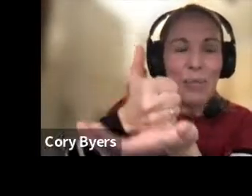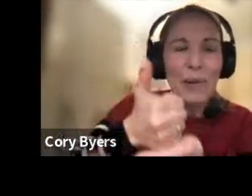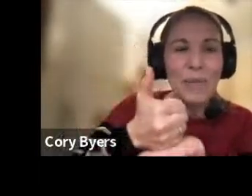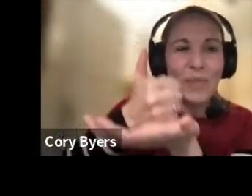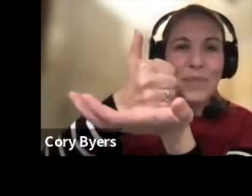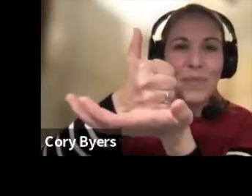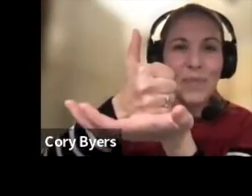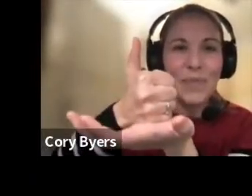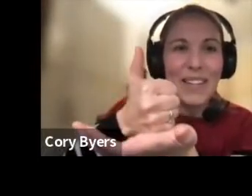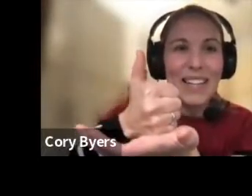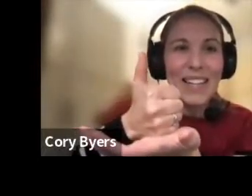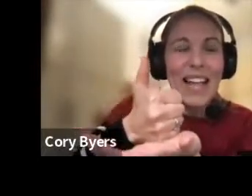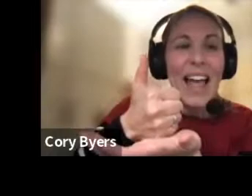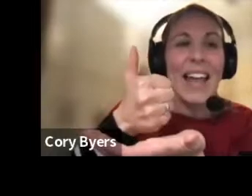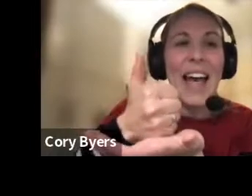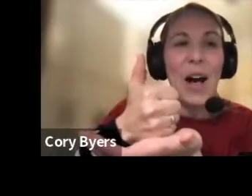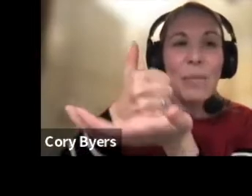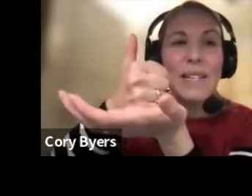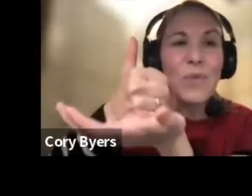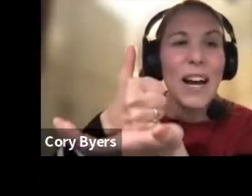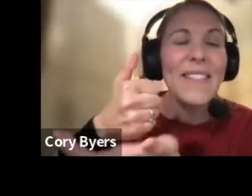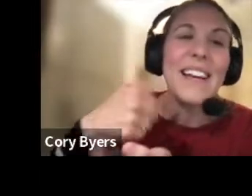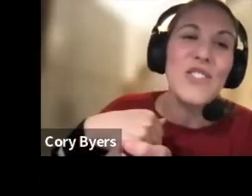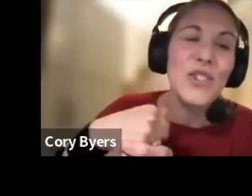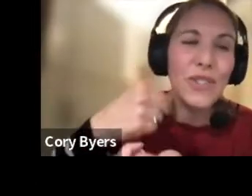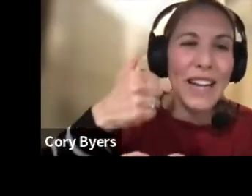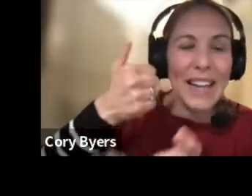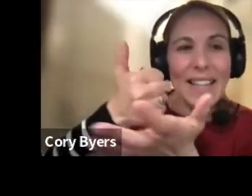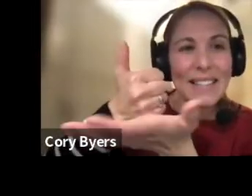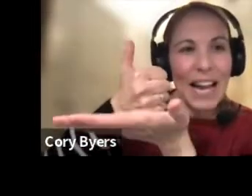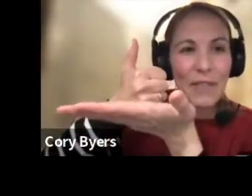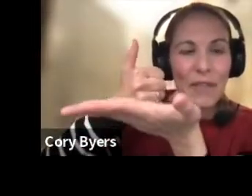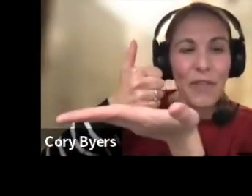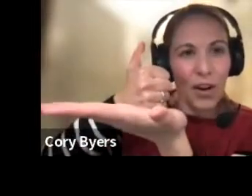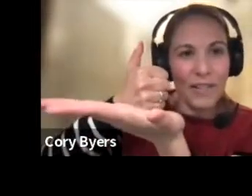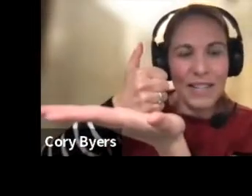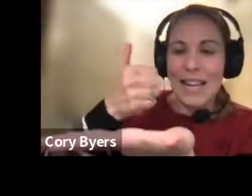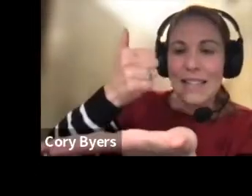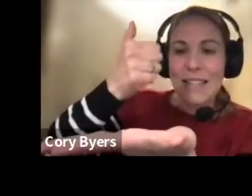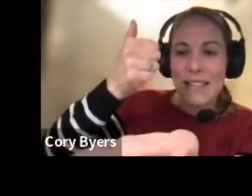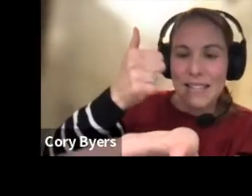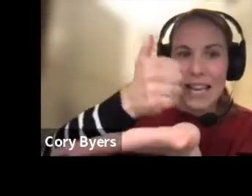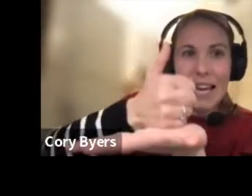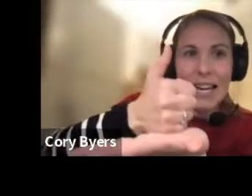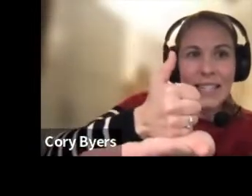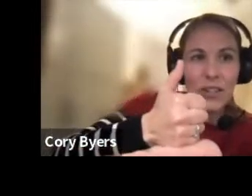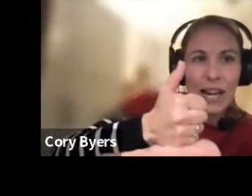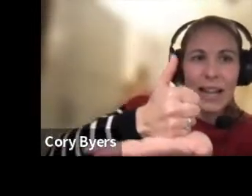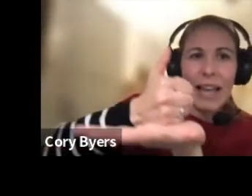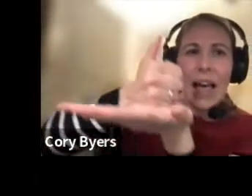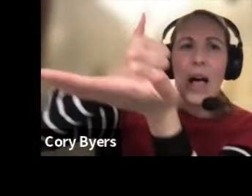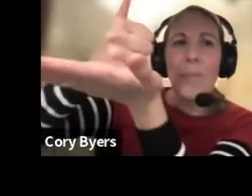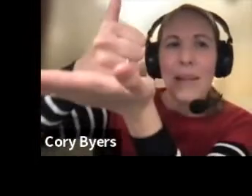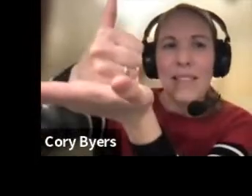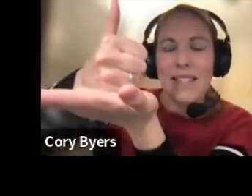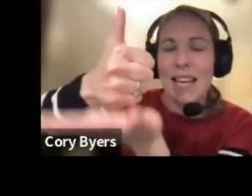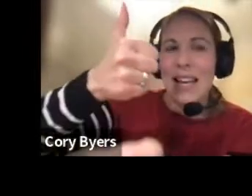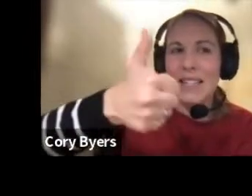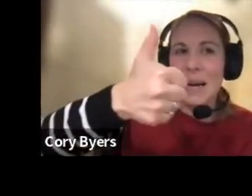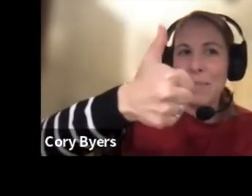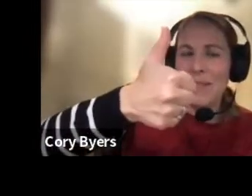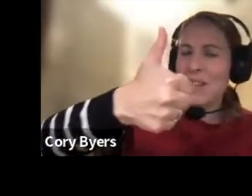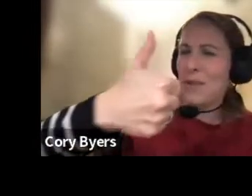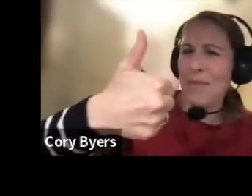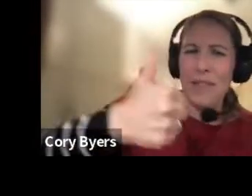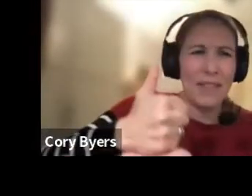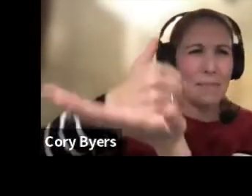help. And help is one that children, it's kind of involved. It has this hand and you're kind of like helping this hand